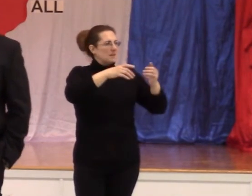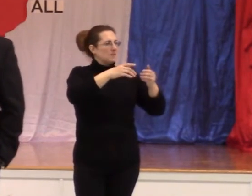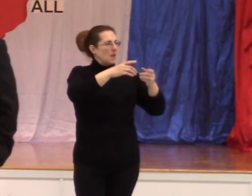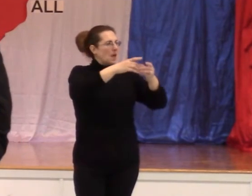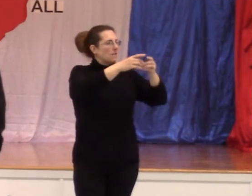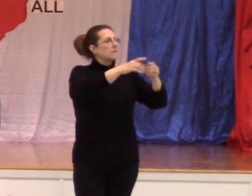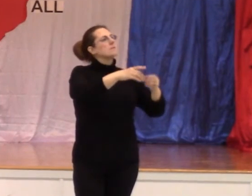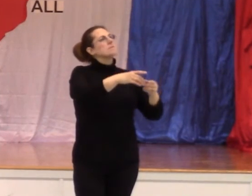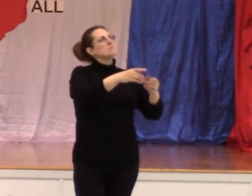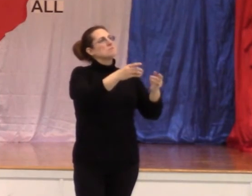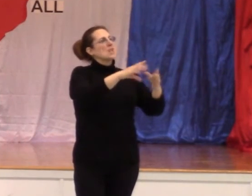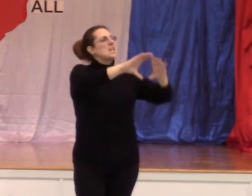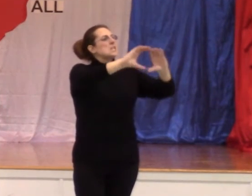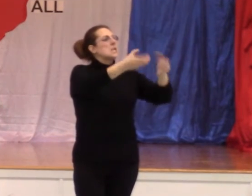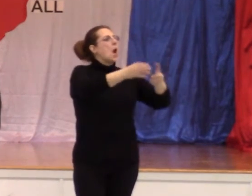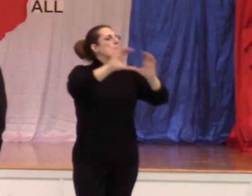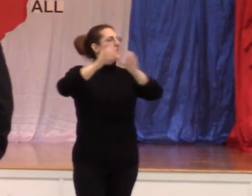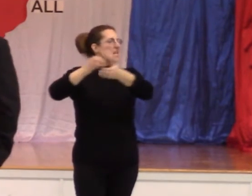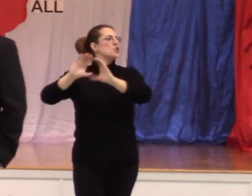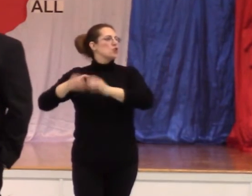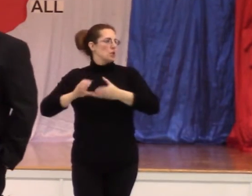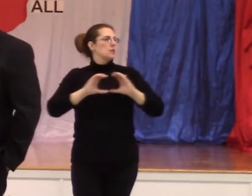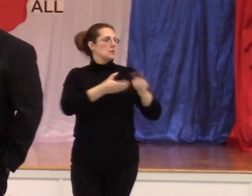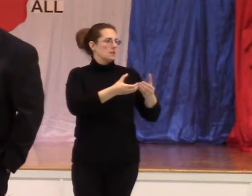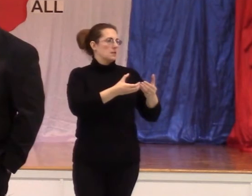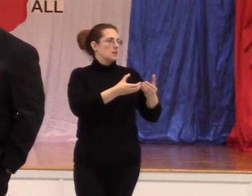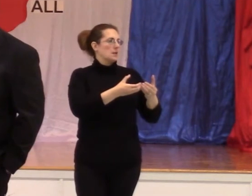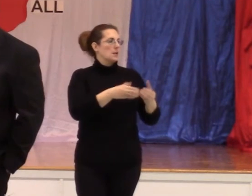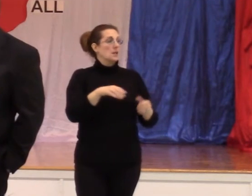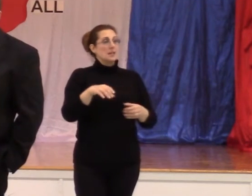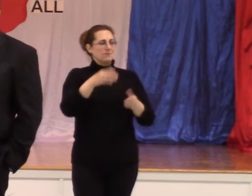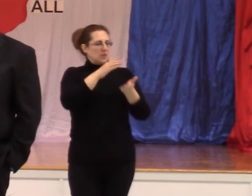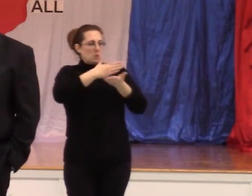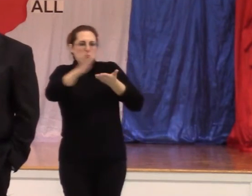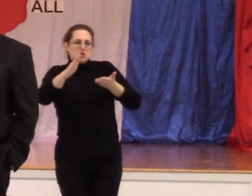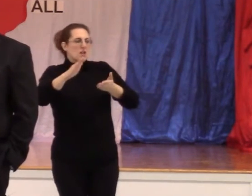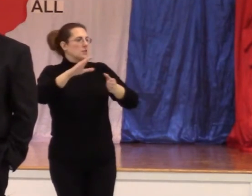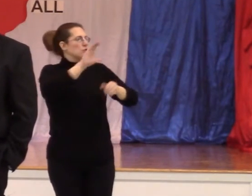familiar? Right? He rejects church order.